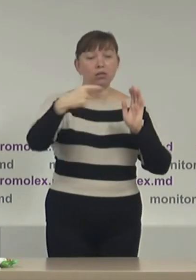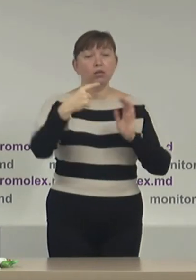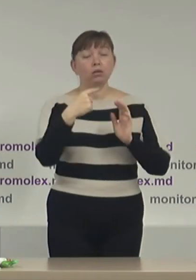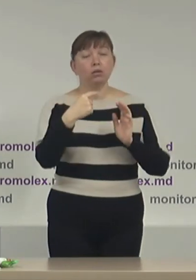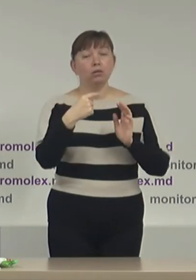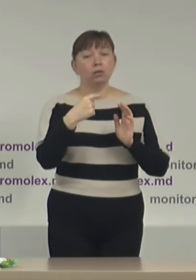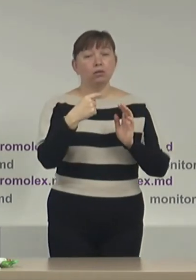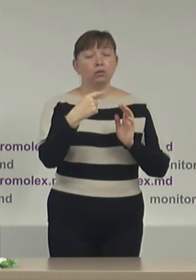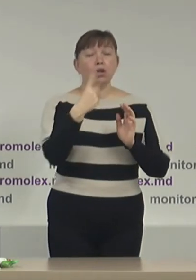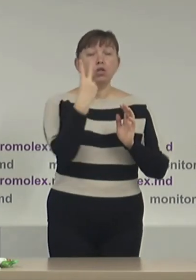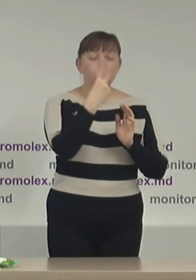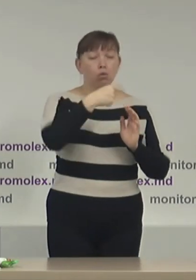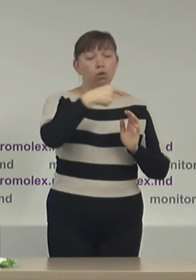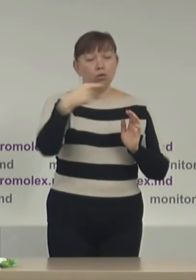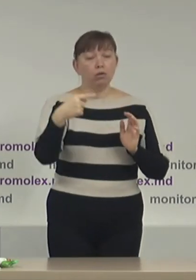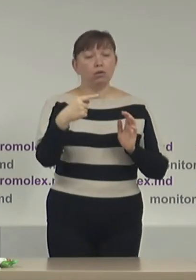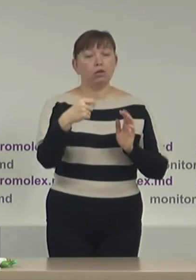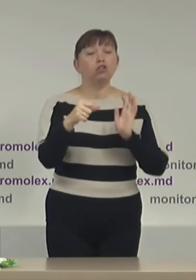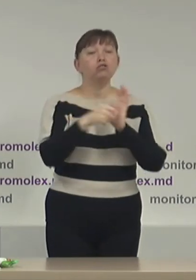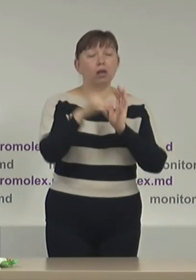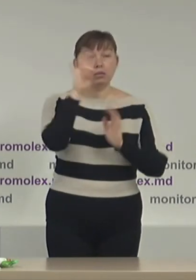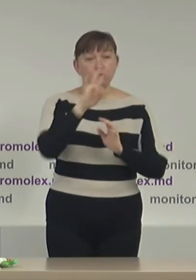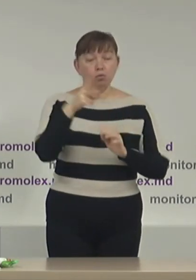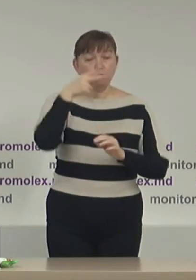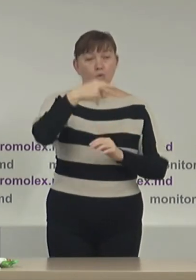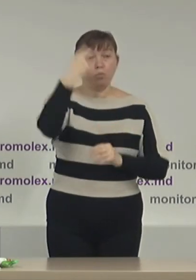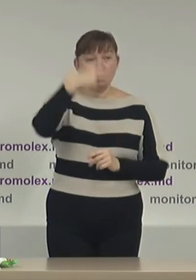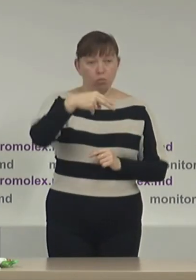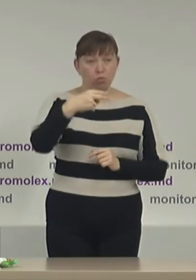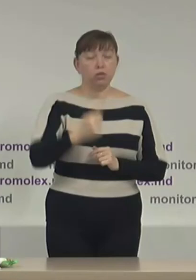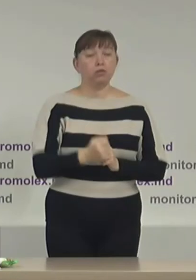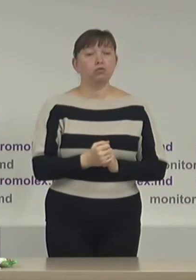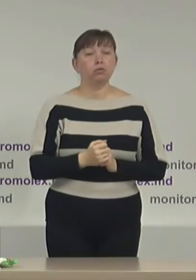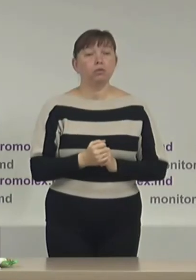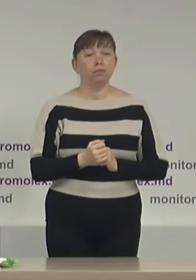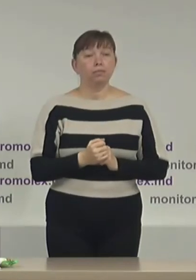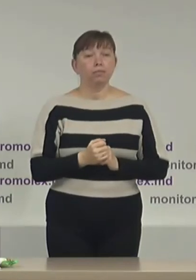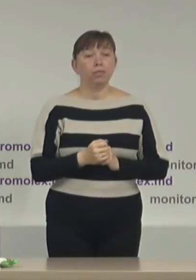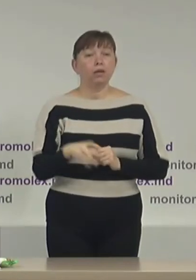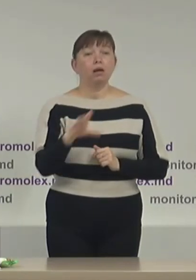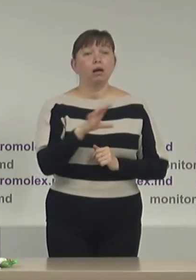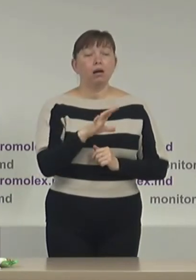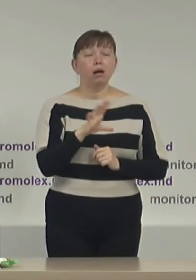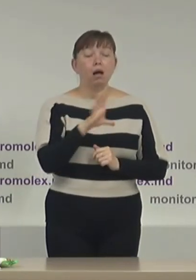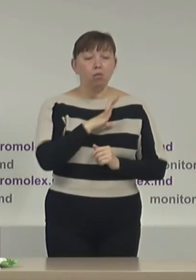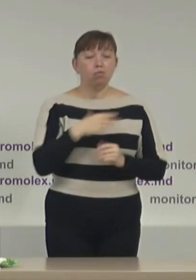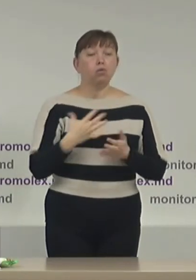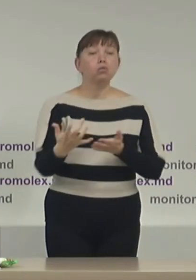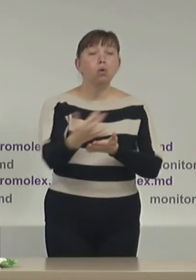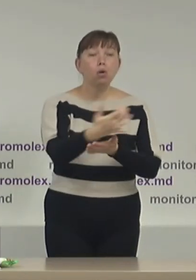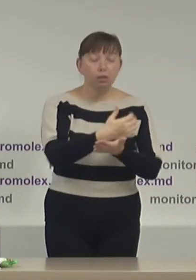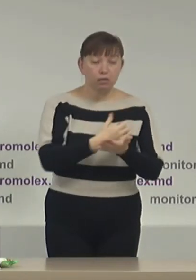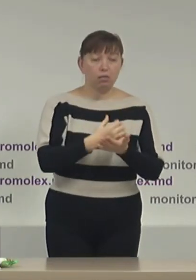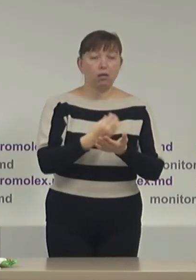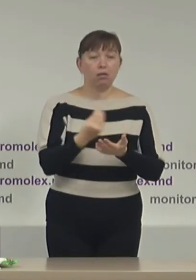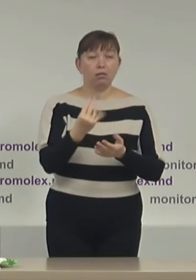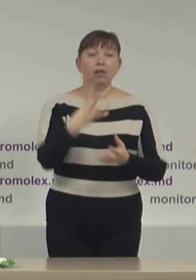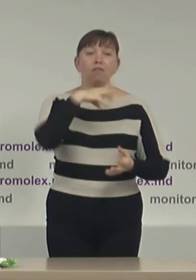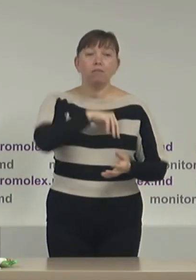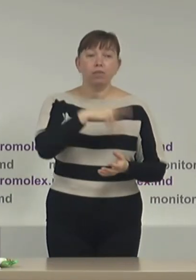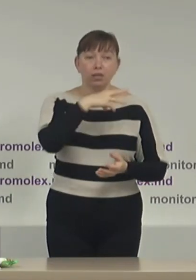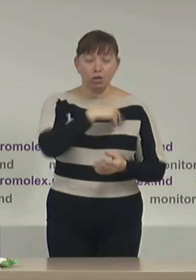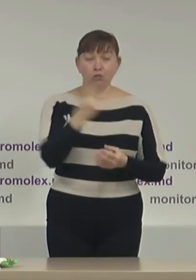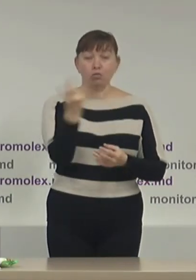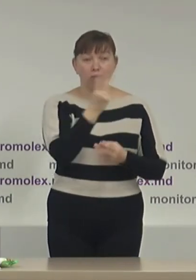the week, from the 2nd to the 6th of November 2020,